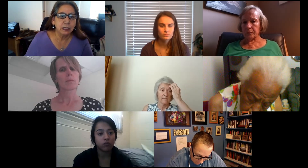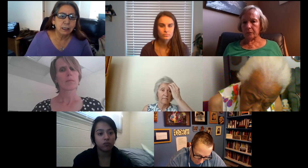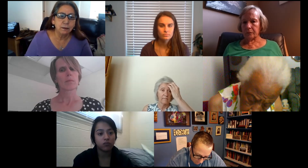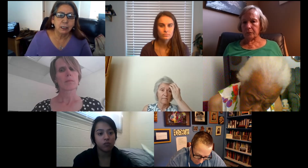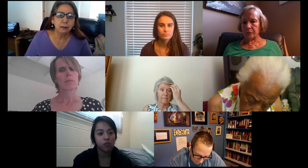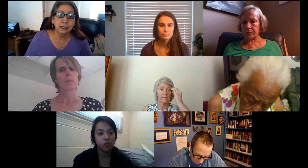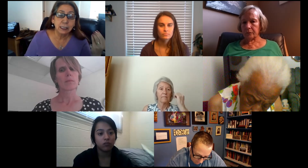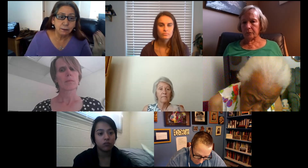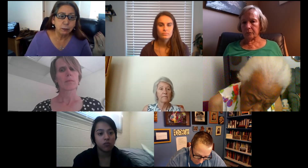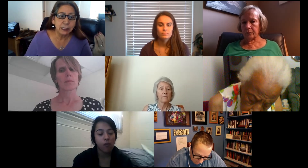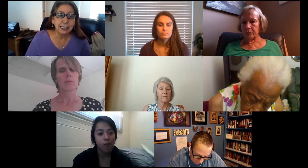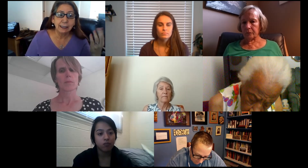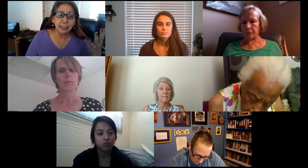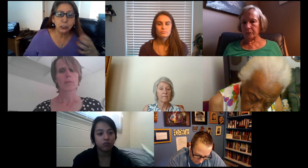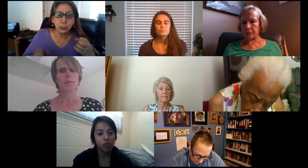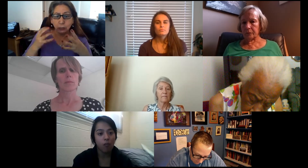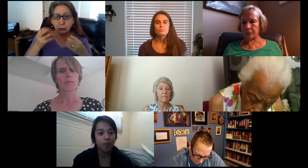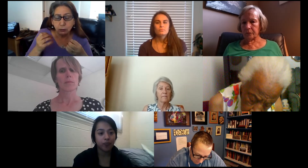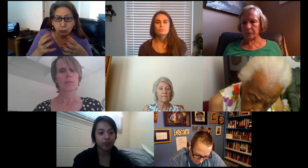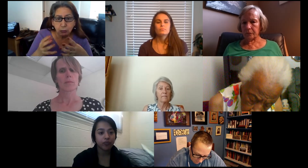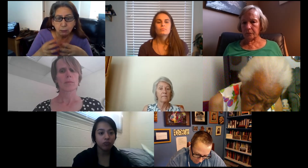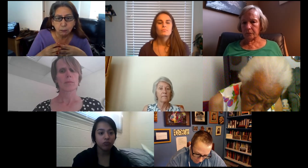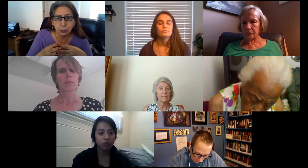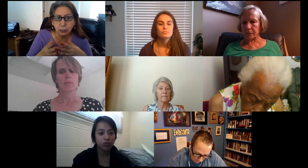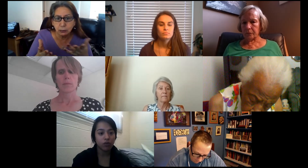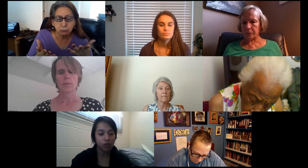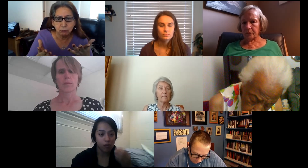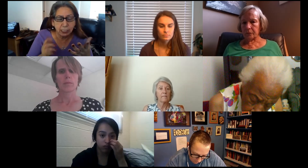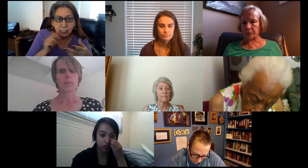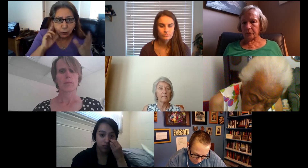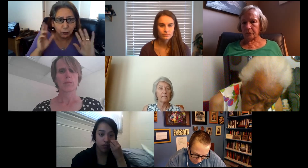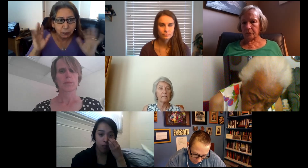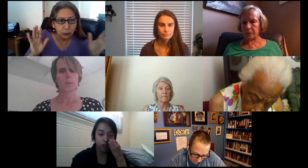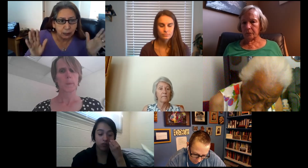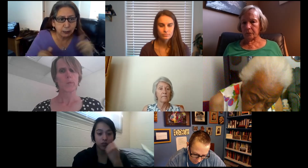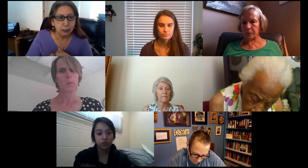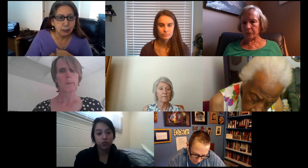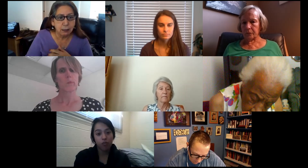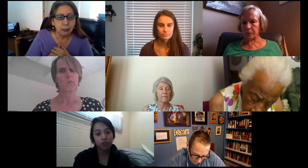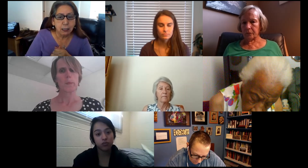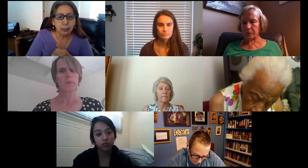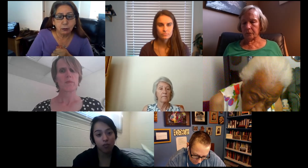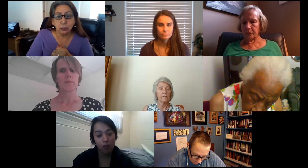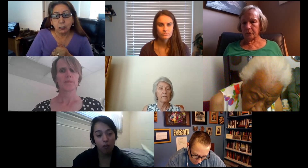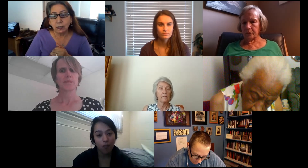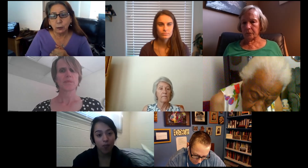deaf. Like the deaf would be sign language, because they can't hear you, period. There's hard of hearing,